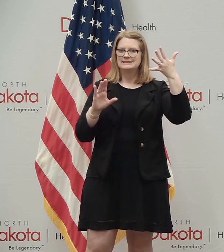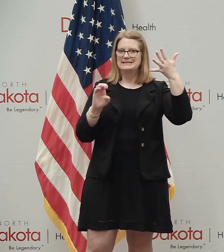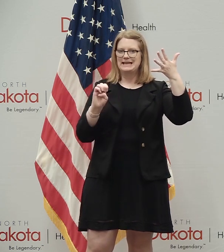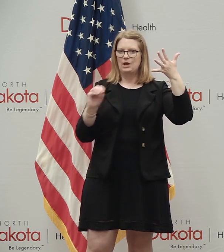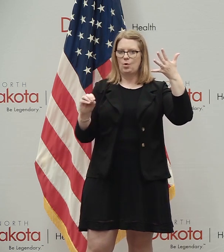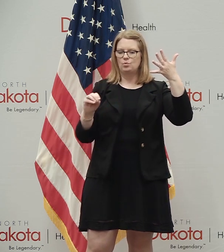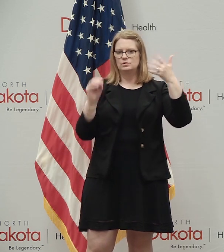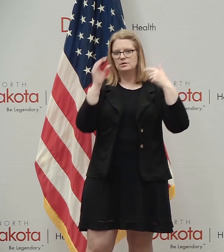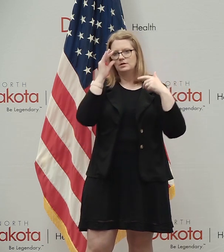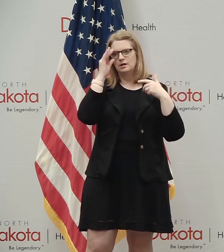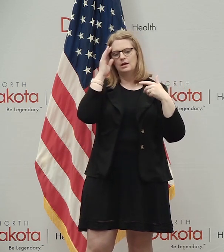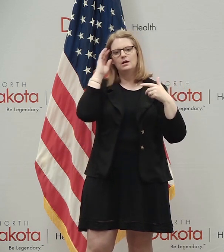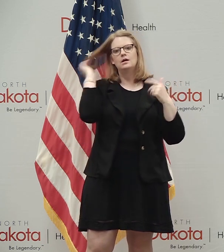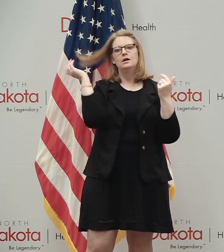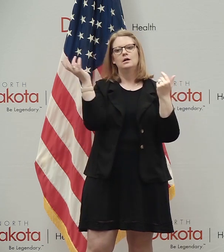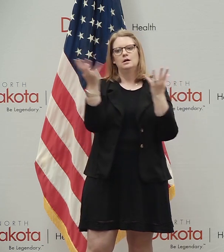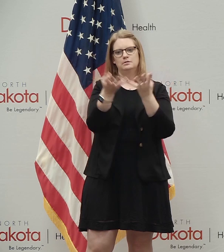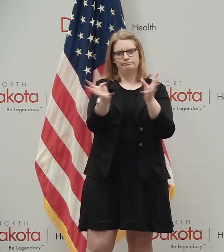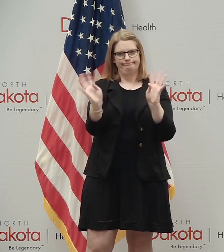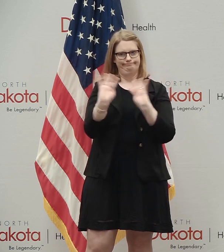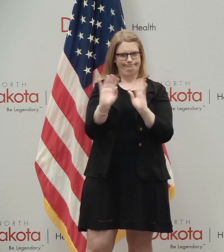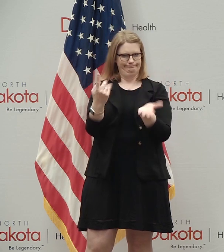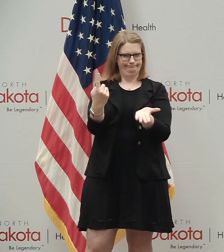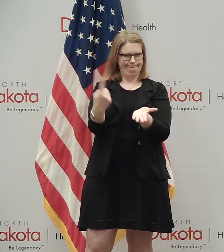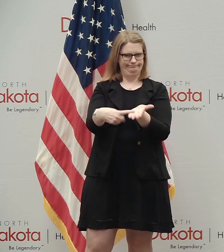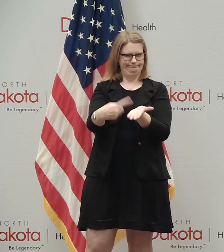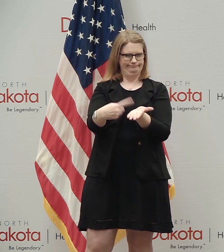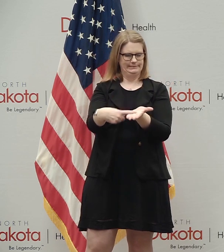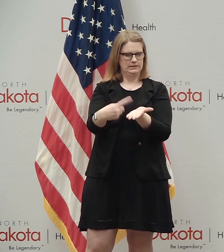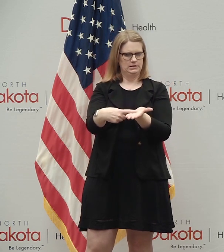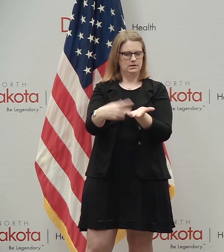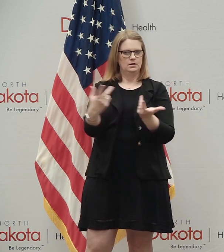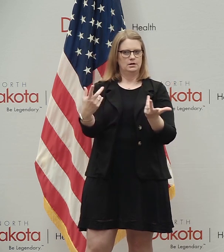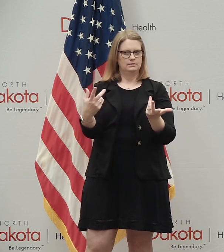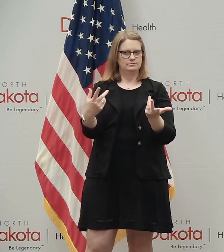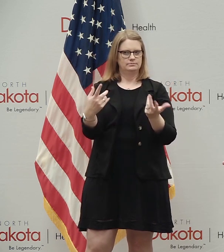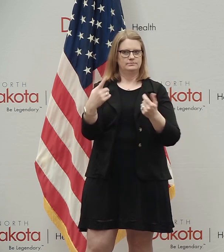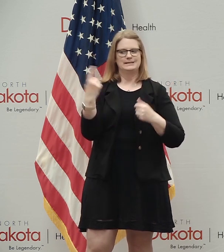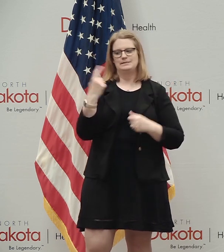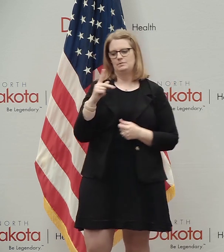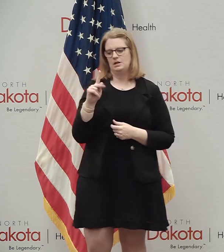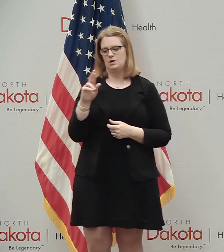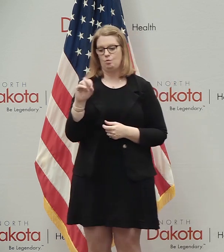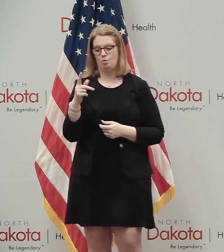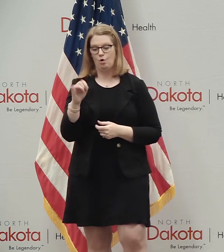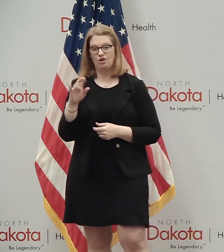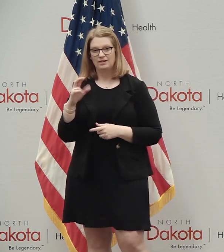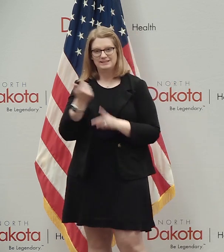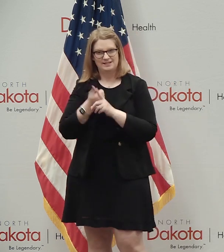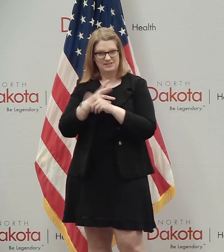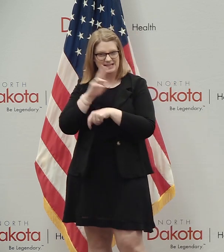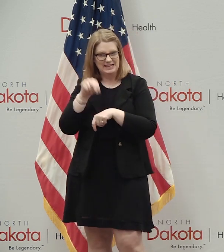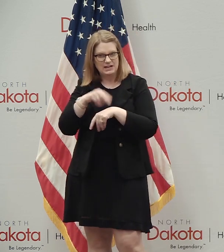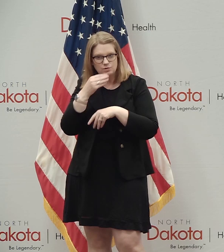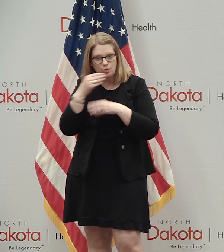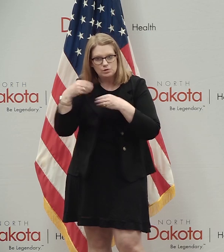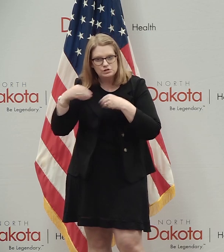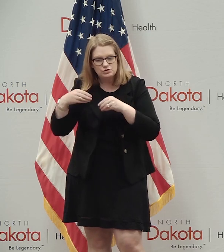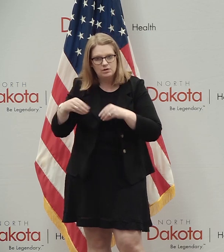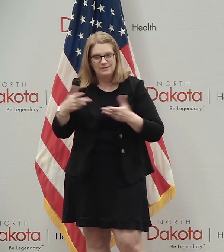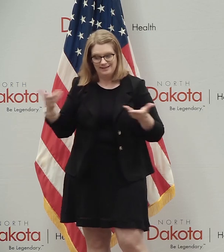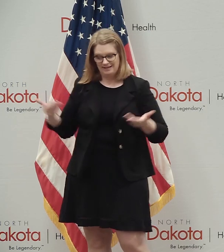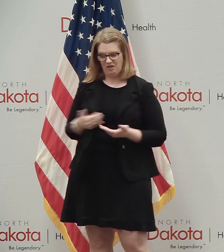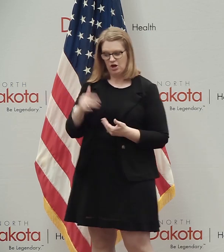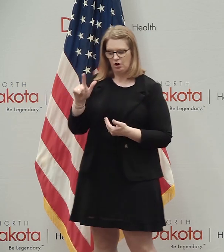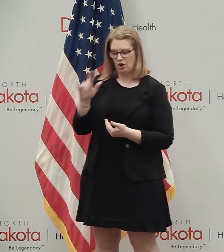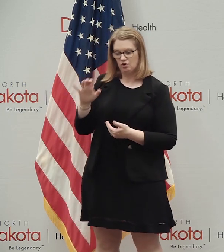was sort of a CEO roundtable and having this discussion. And of course, and it varies. You know, if you're someone like Kroger's, which is a national grocery store chain, they've hired